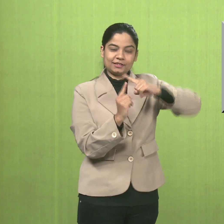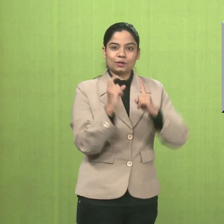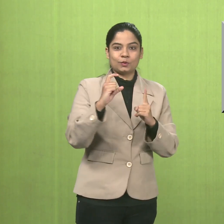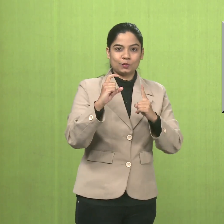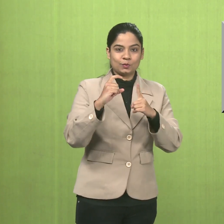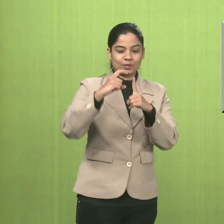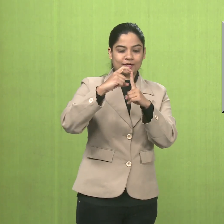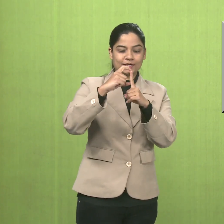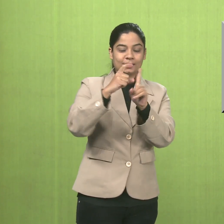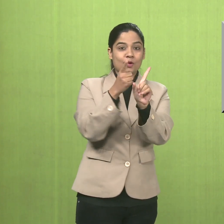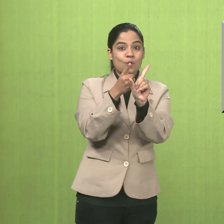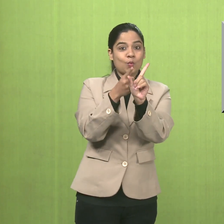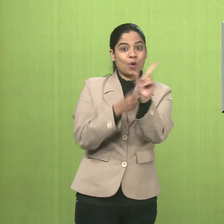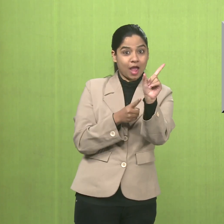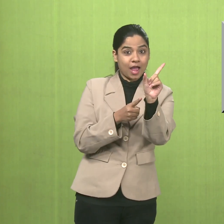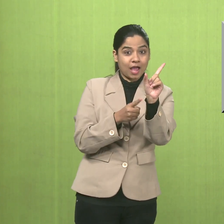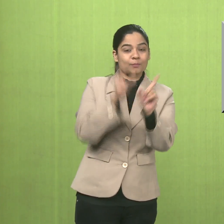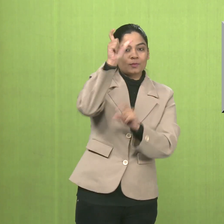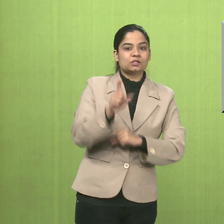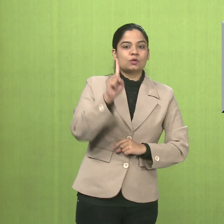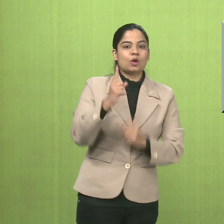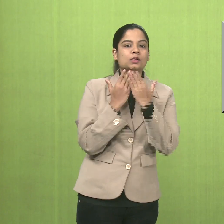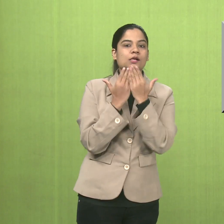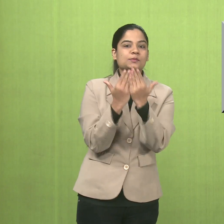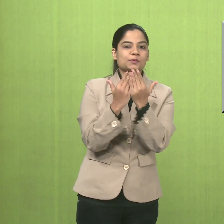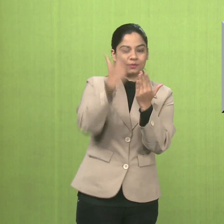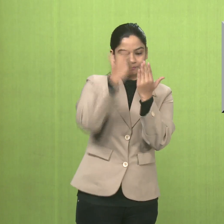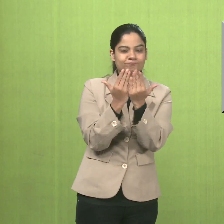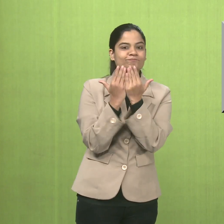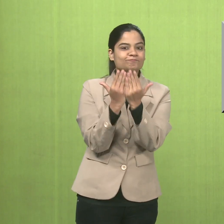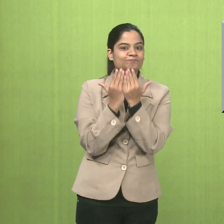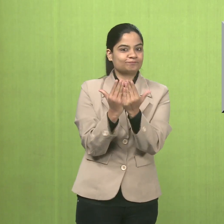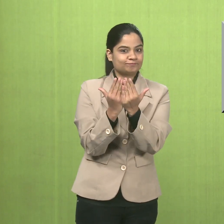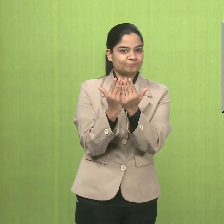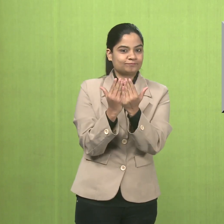Study, a devotion of time of gaining knowledge in a subject.